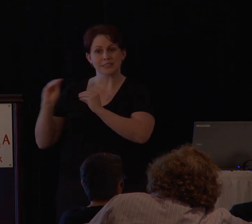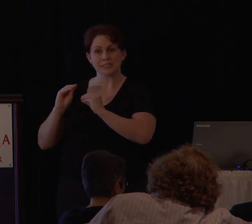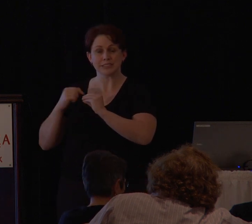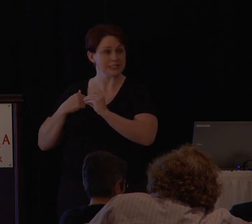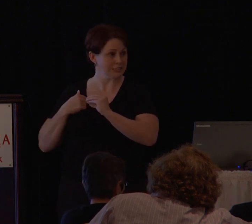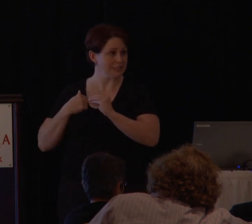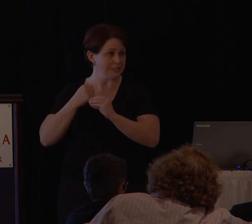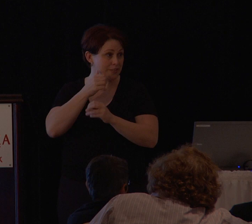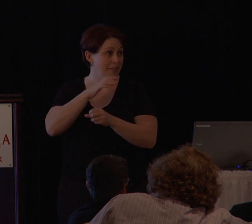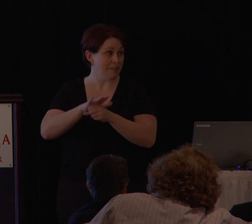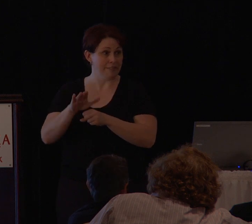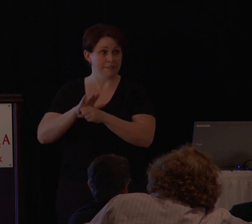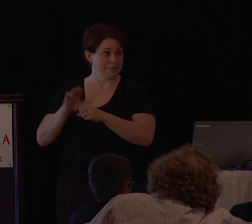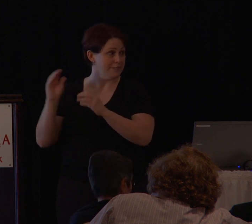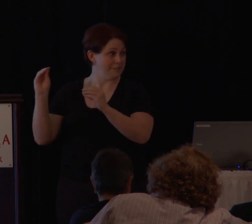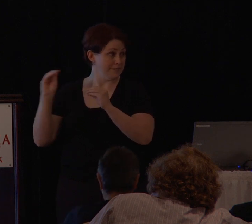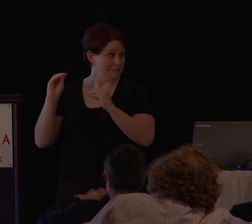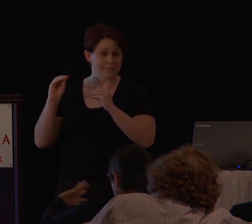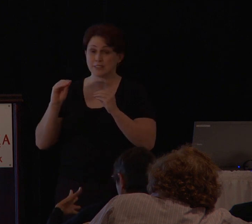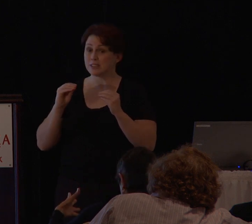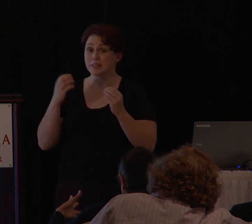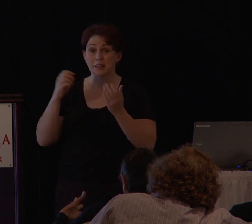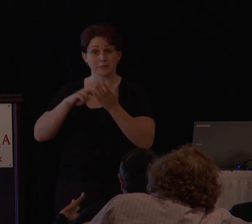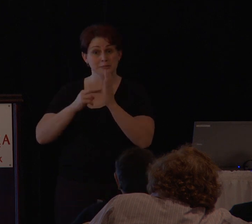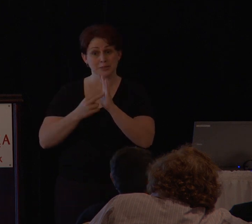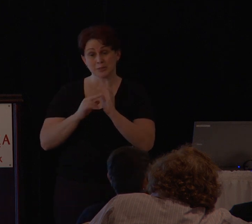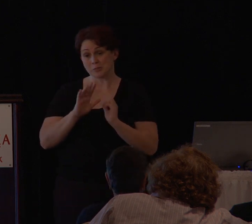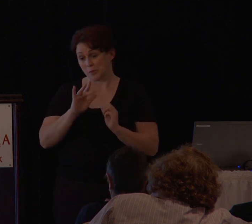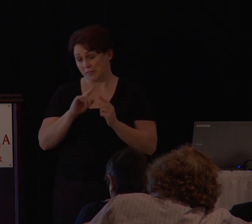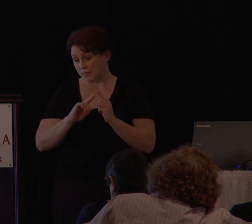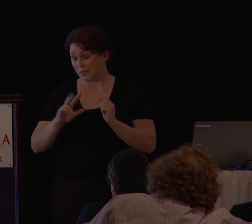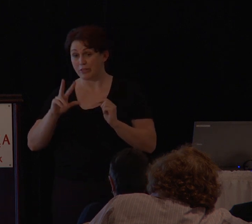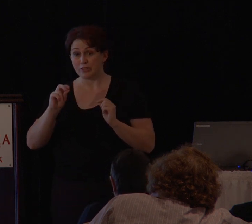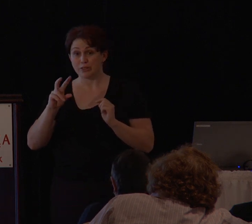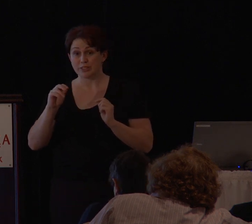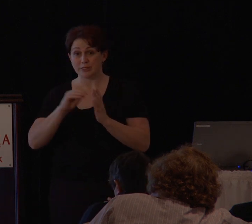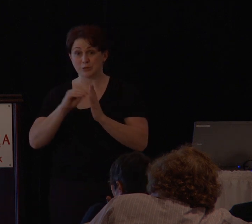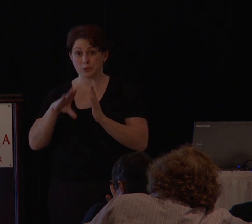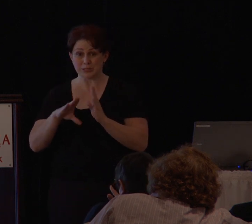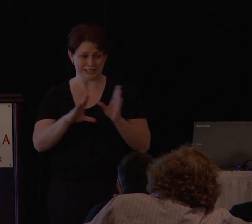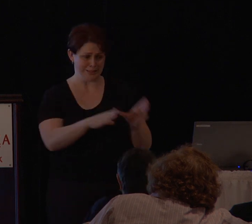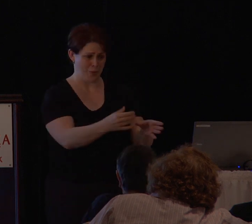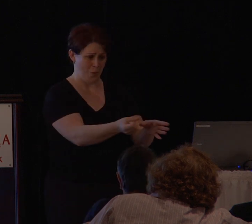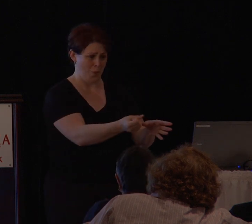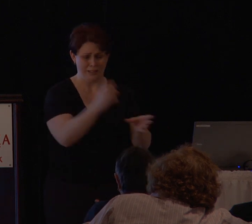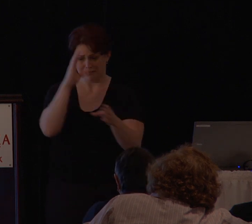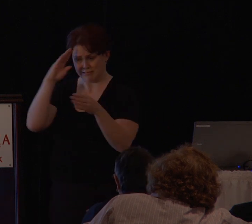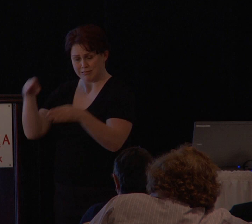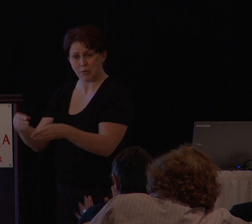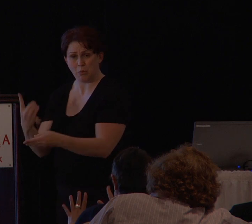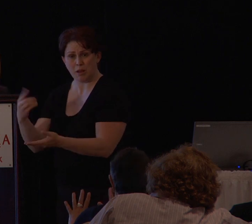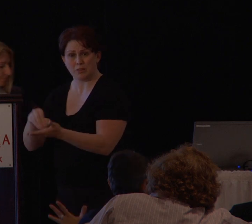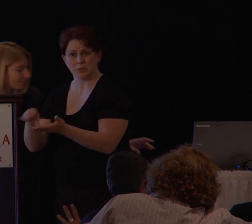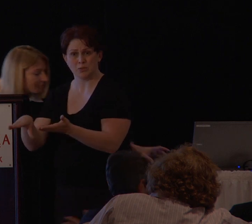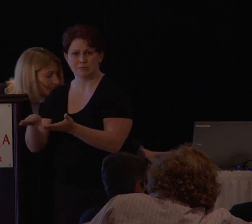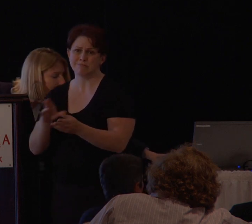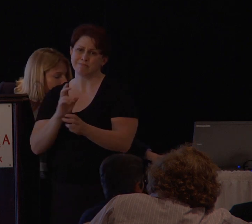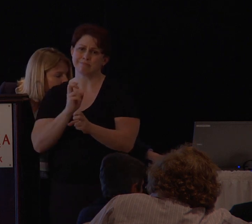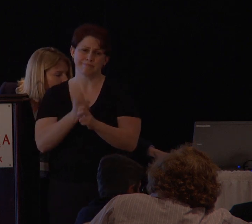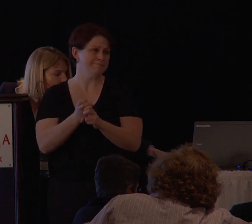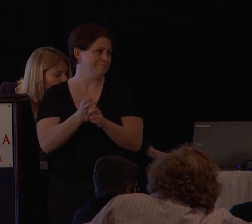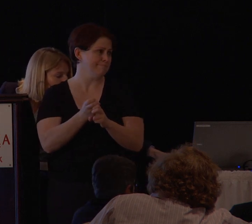a class of 20, 35 students to deal with one student? They found it a bit challenging.